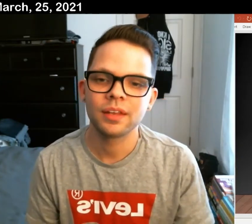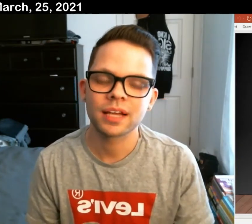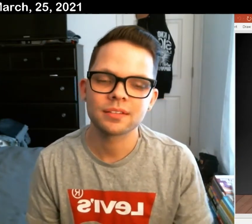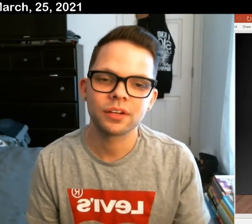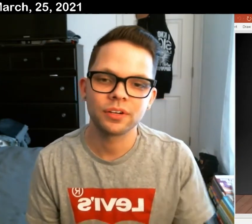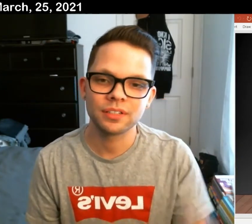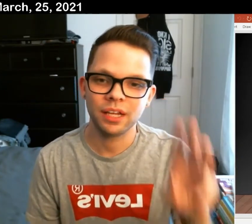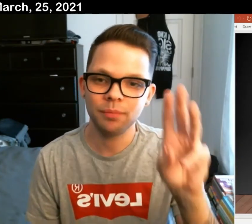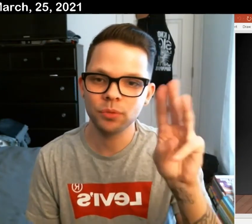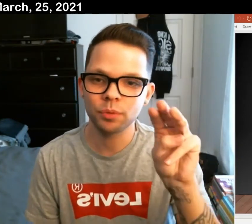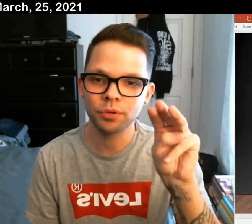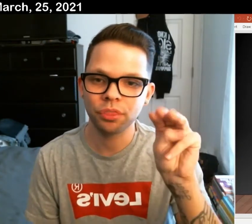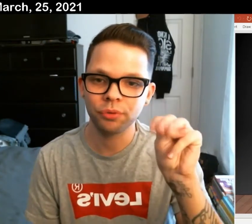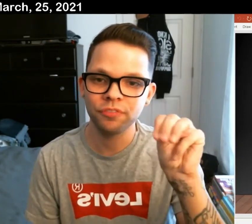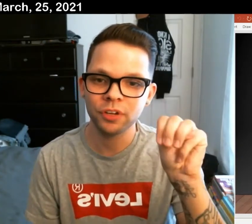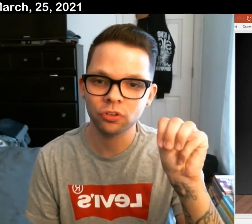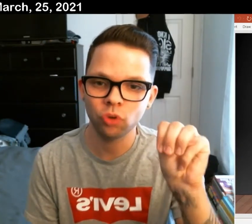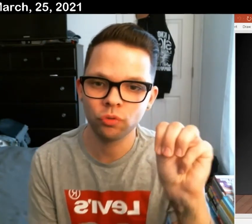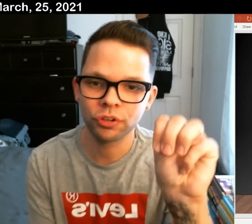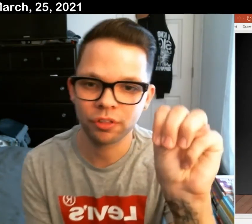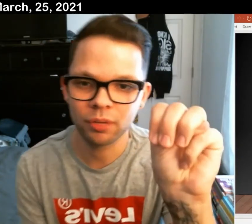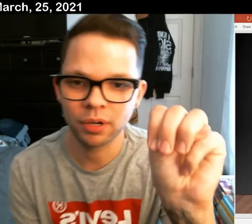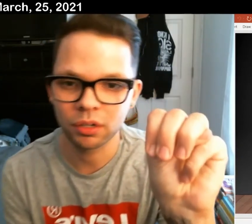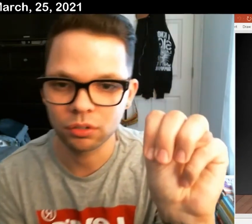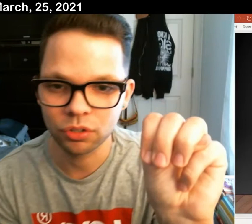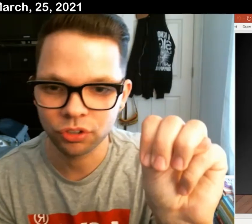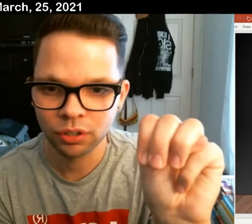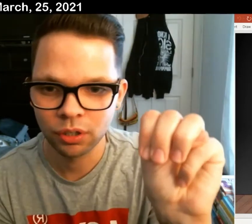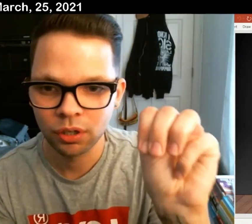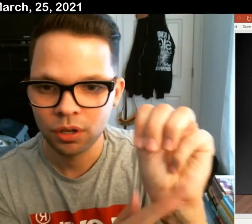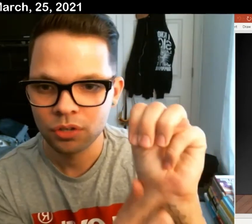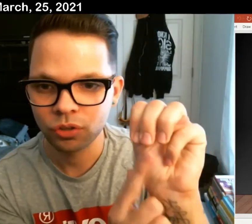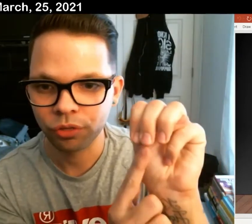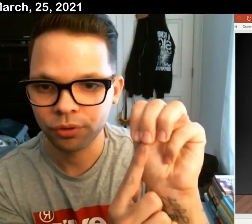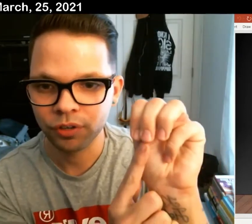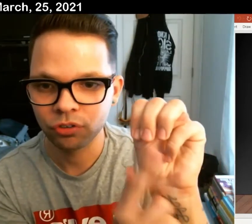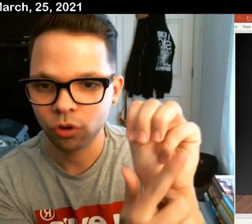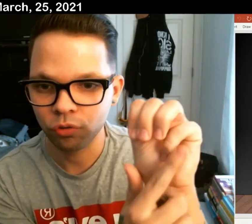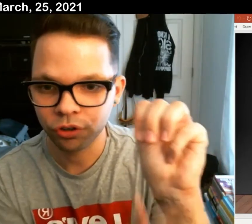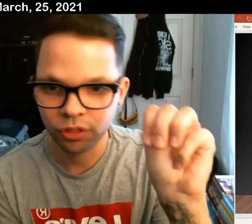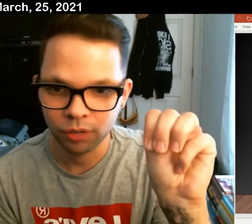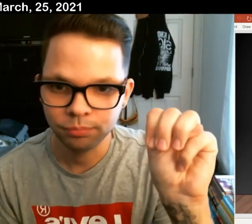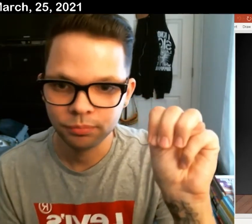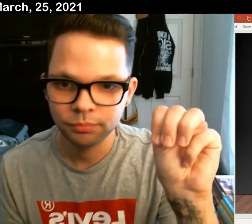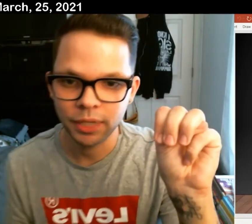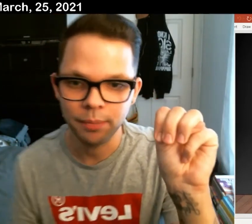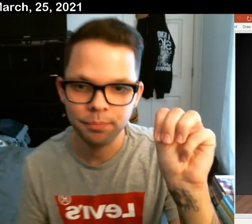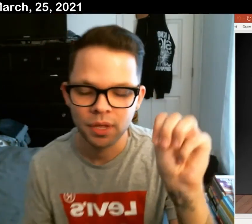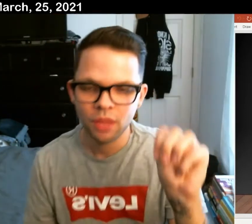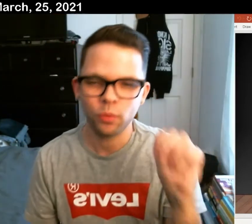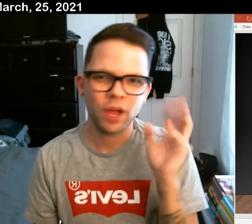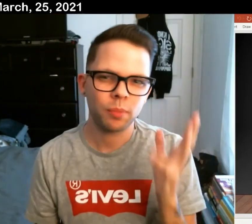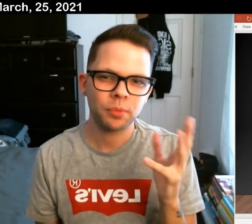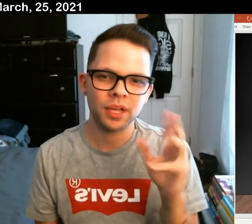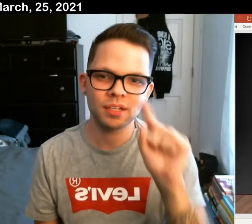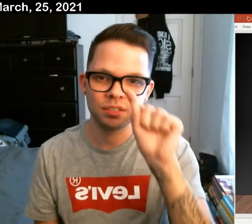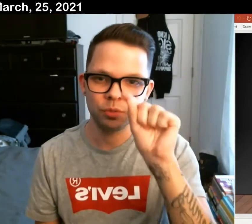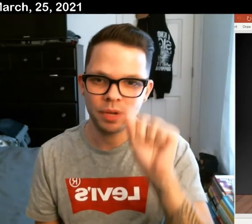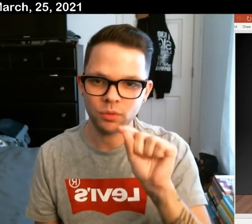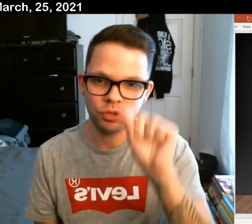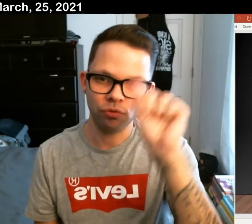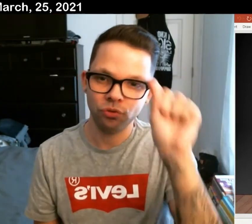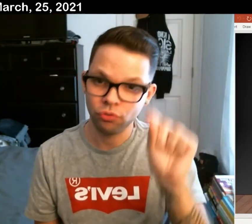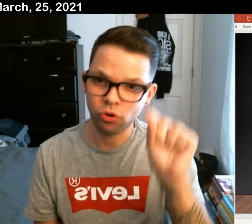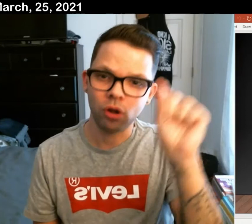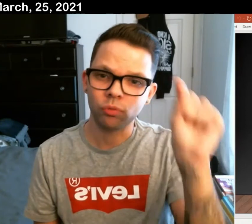The next letter is M. You want to put 3 fingers over your thumb. I'll get a little closer. So 3 fingers are over your thumb, M. The way I remember that is